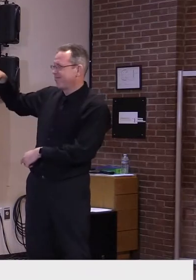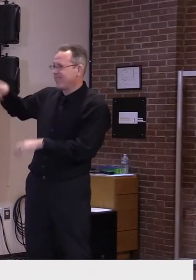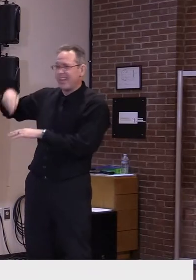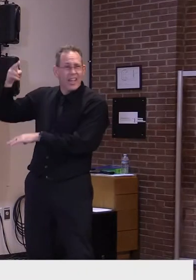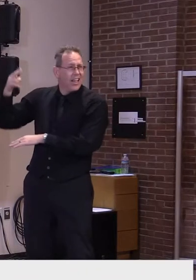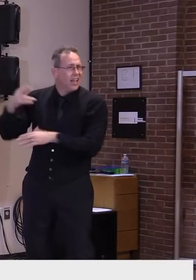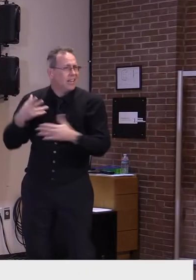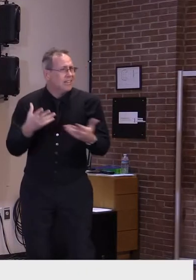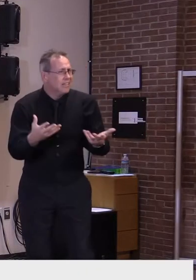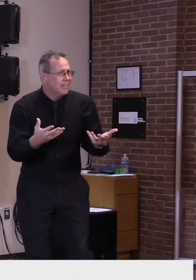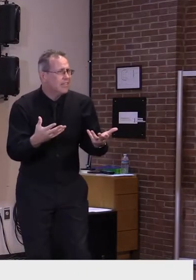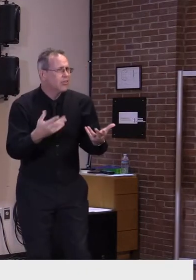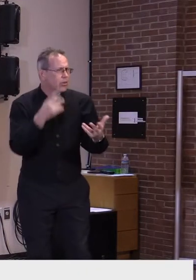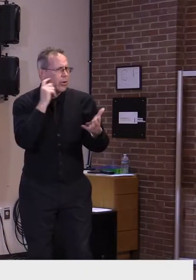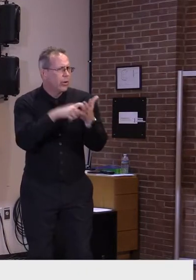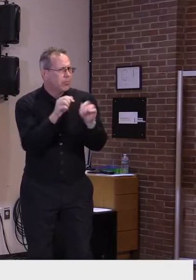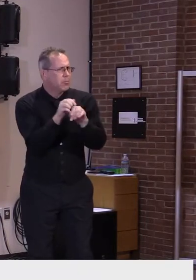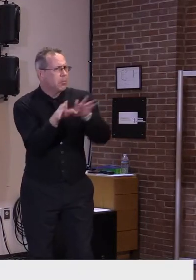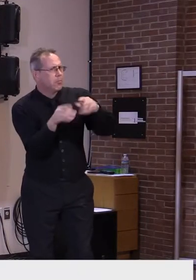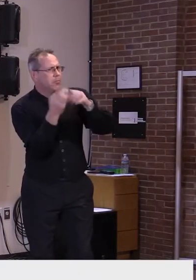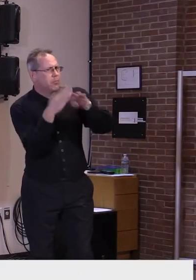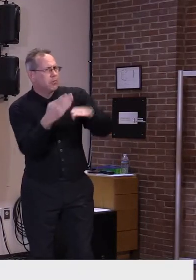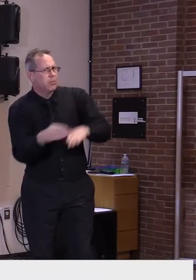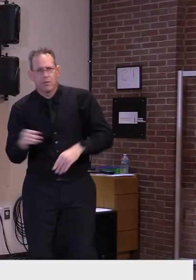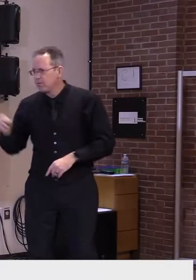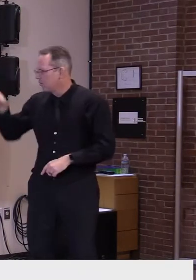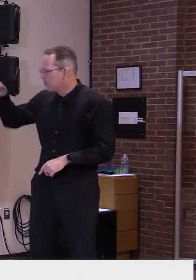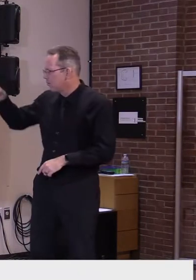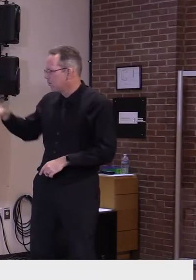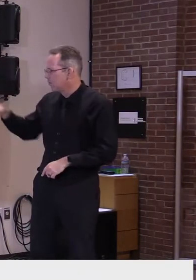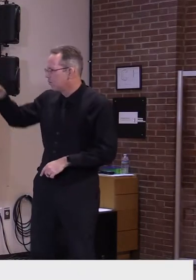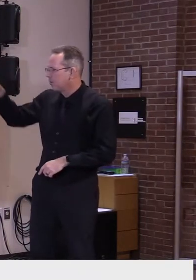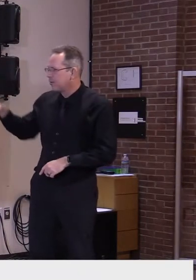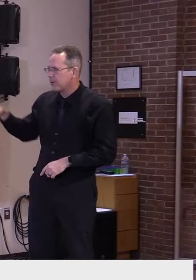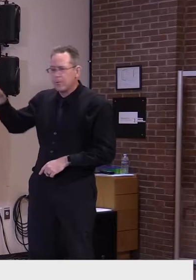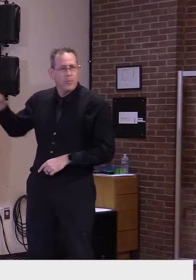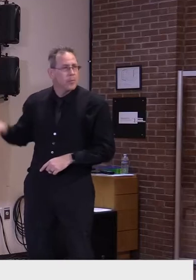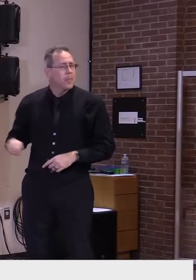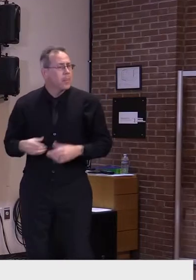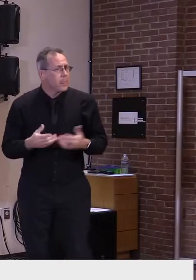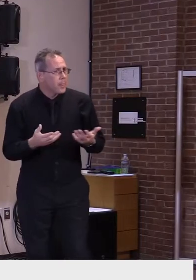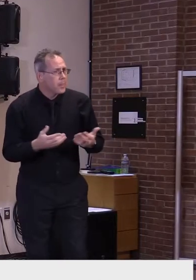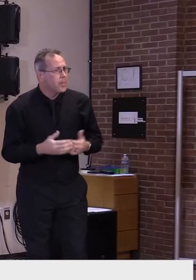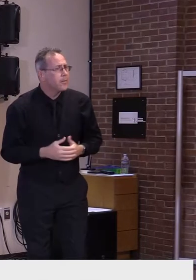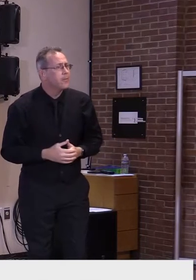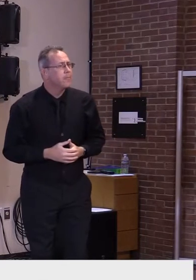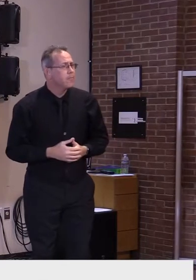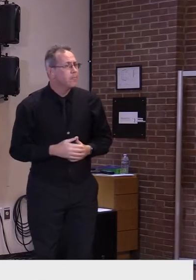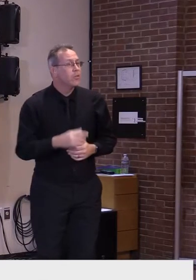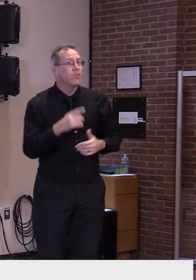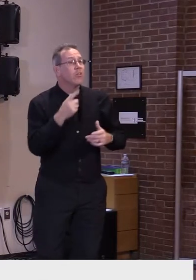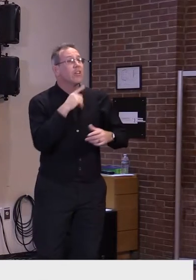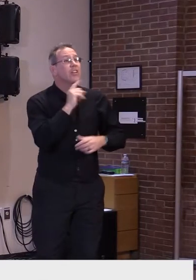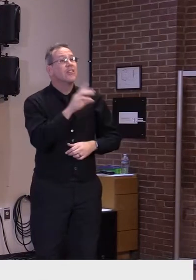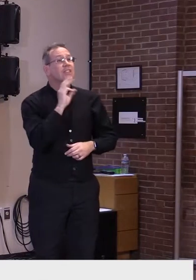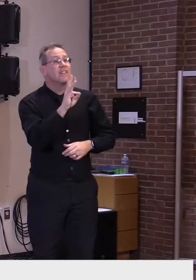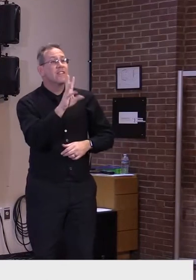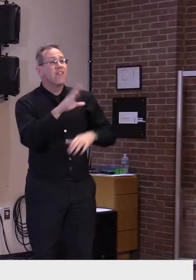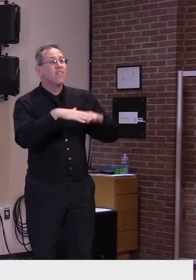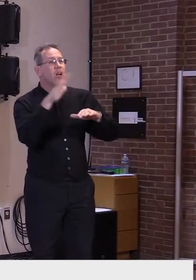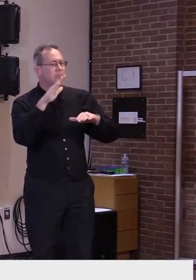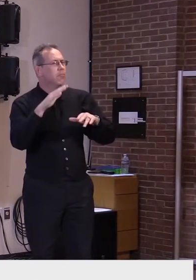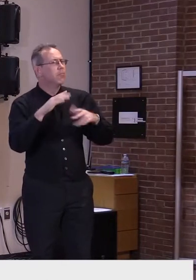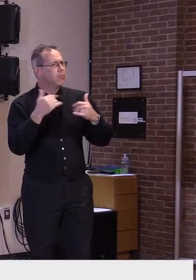those 50 to 64 have increased 63%, we see that our 65 and older rate has held steady and decreasing about